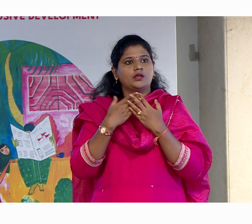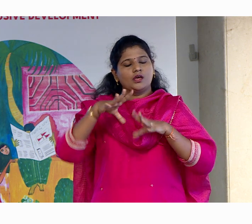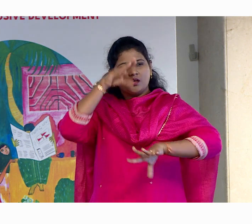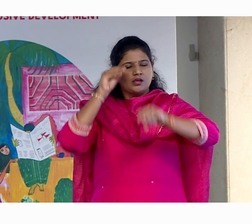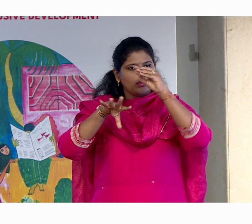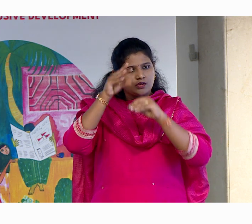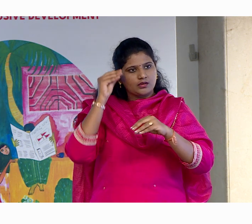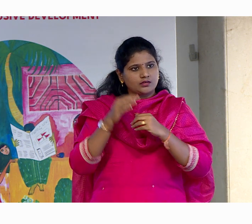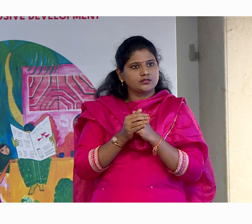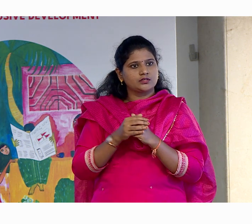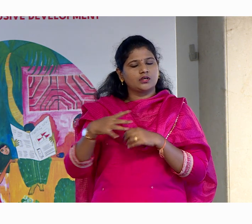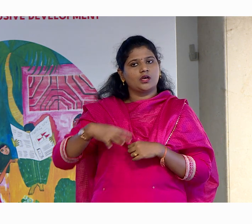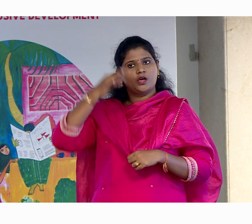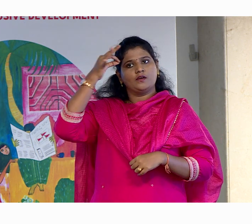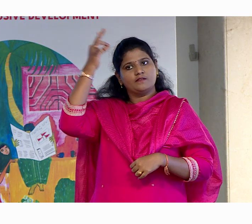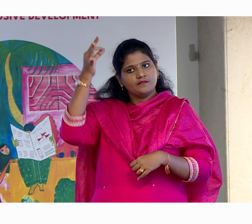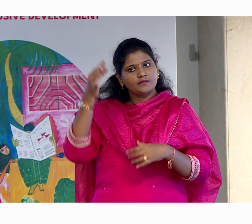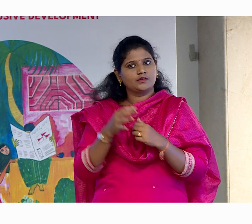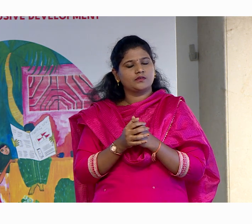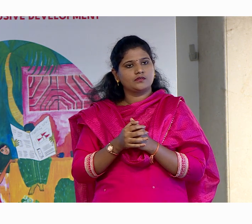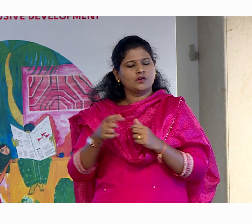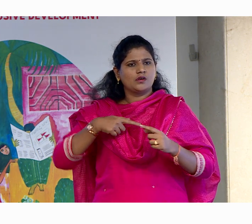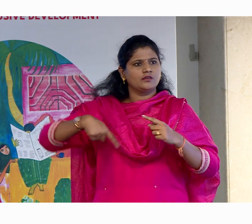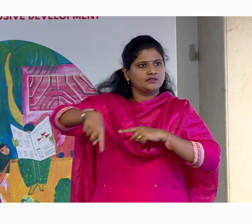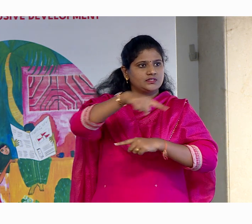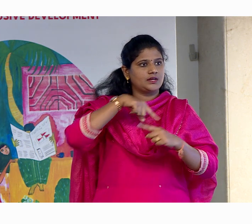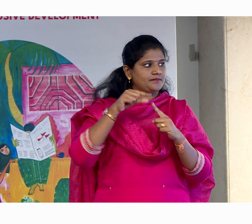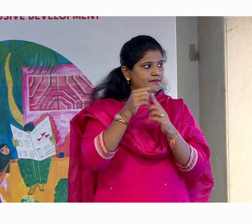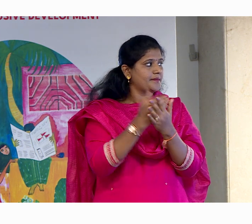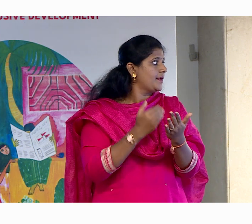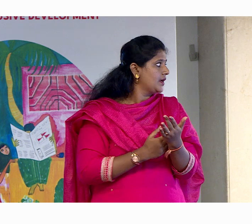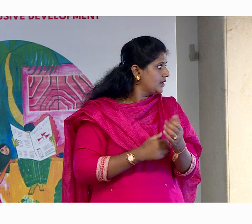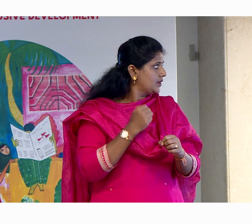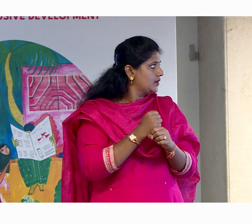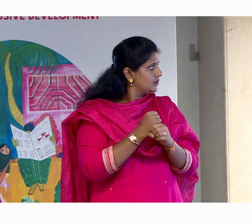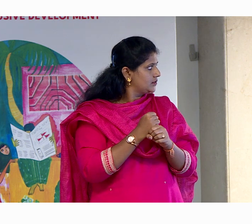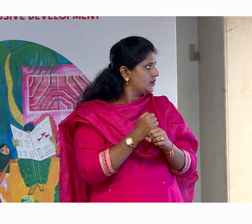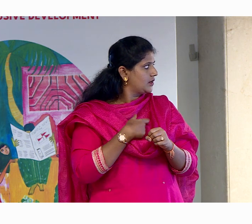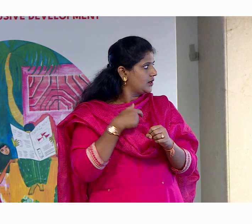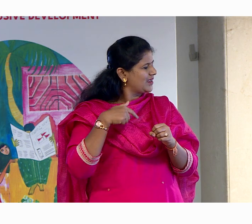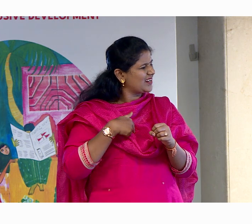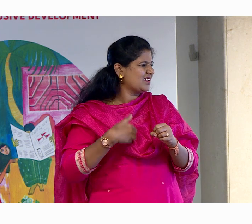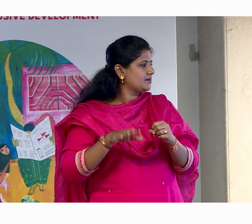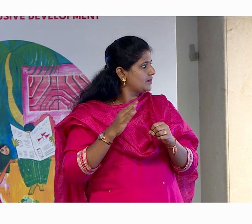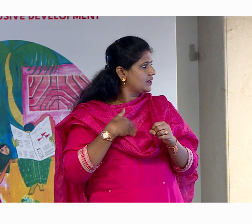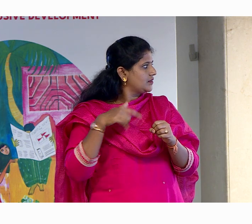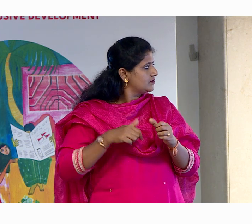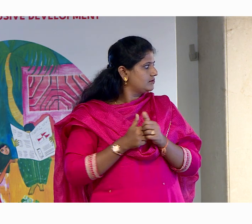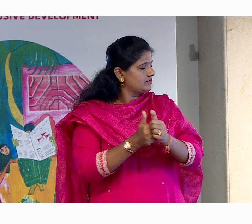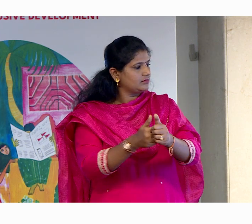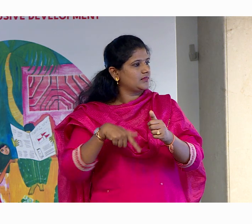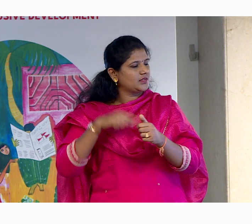know about, like heuristics, illness scripts, rules of thumb. These are the pattern recognition that we know from research clinicians use